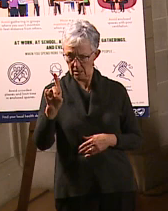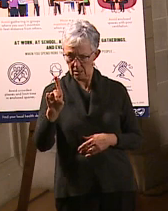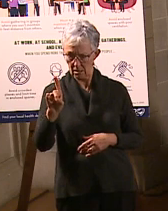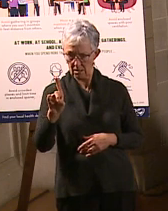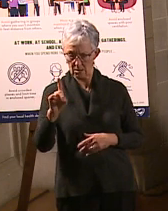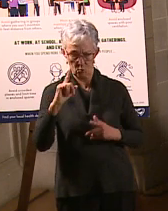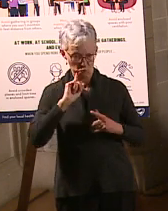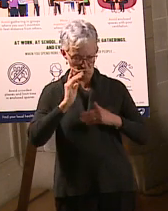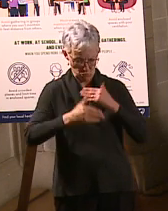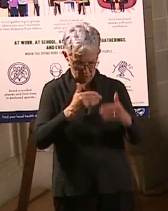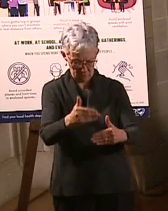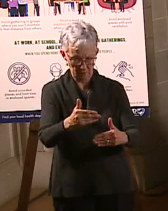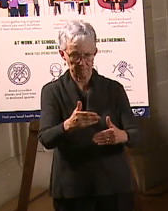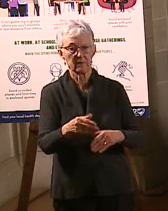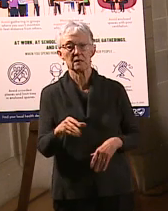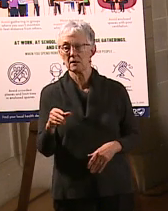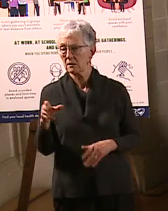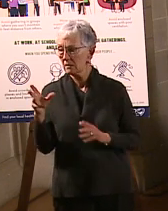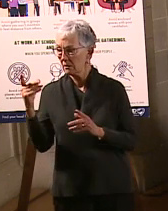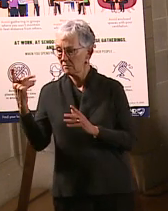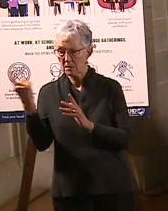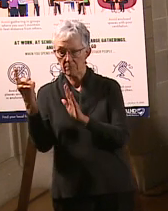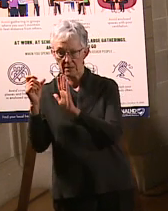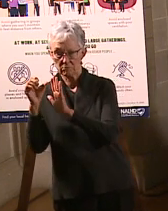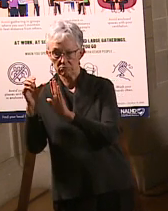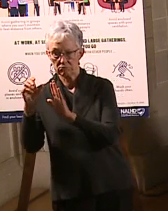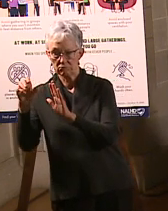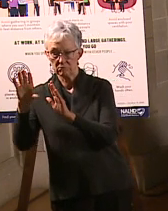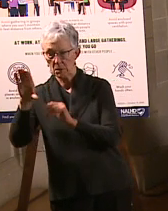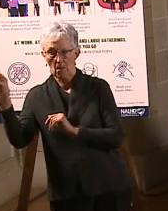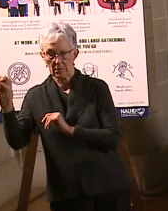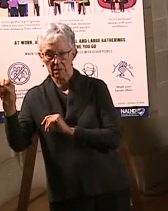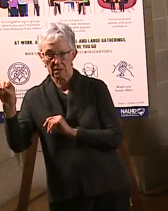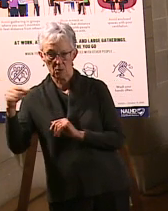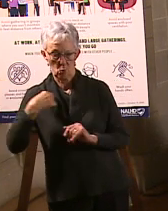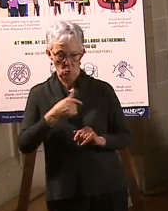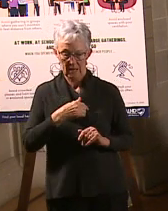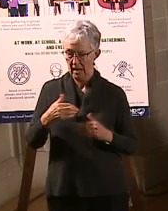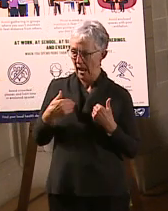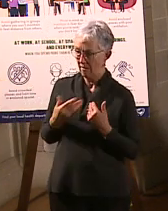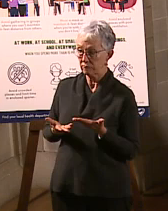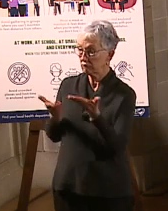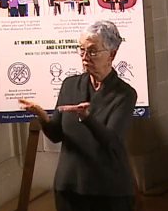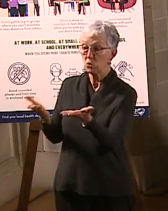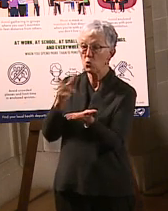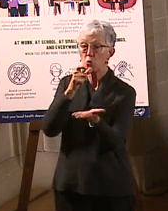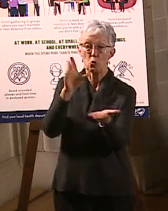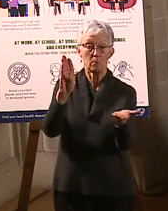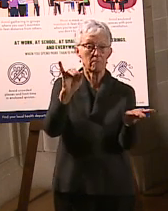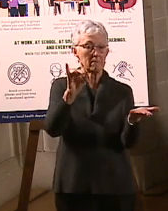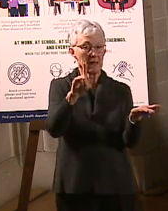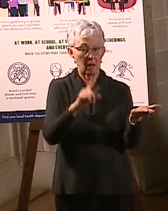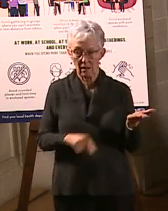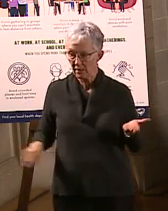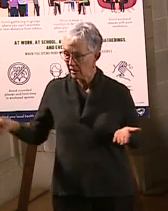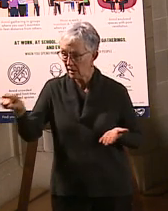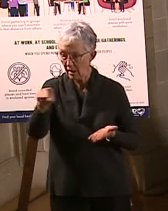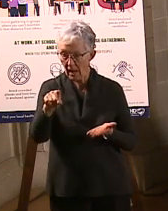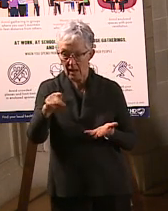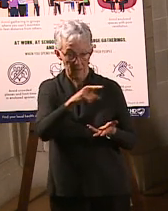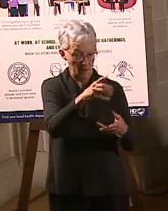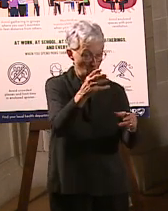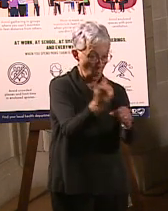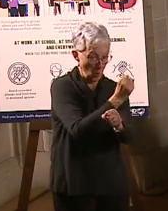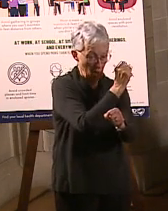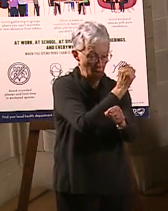a company bids a contract and can't fulfill, we just go back and give them more money? I would say that this is probably more